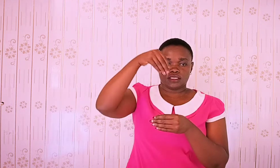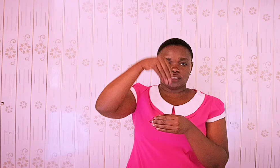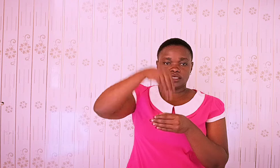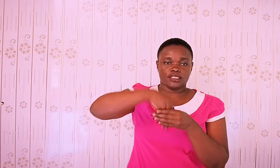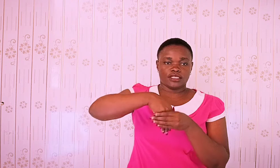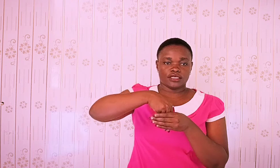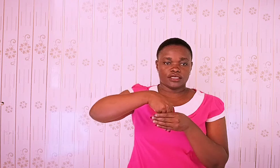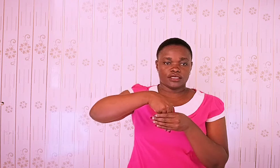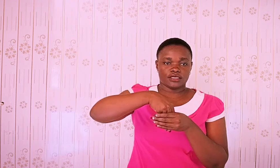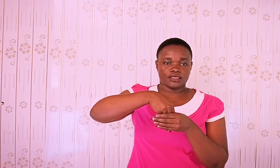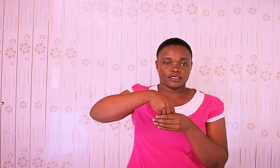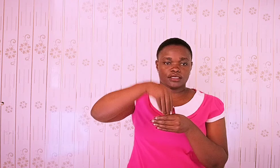In,